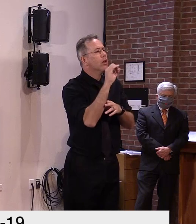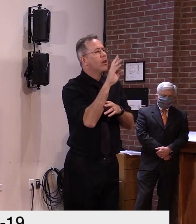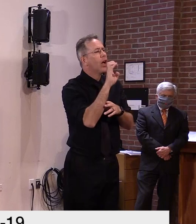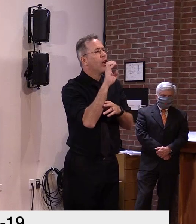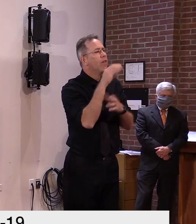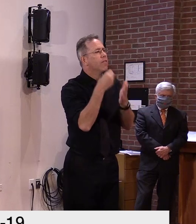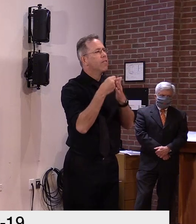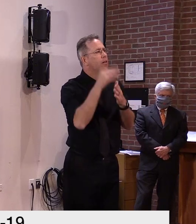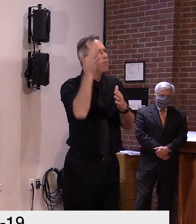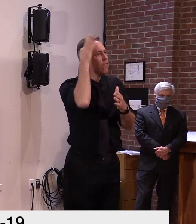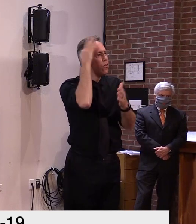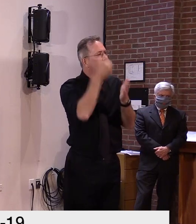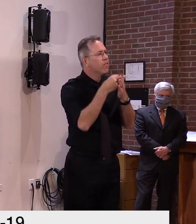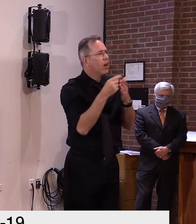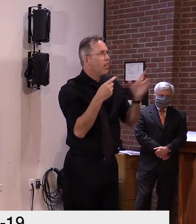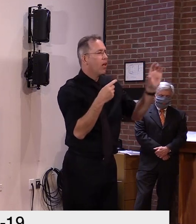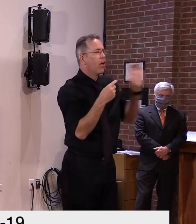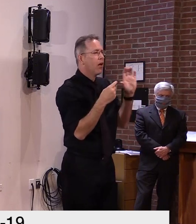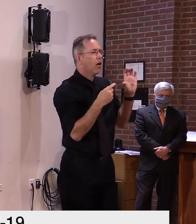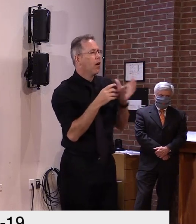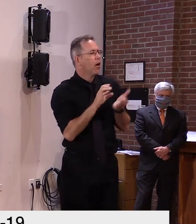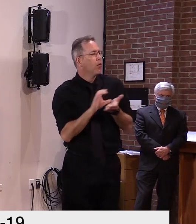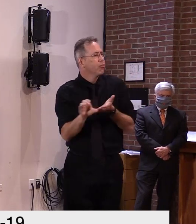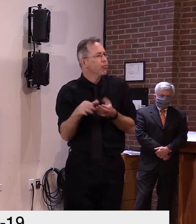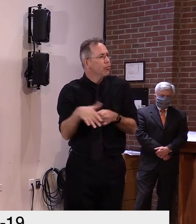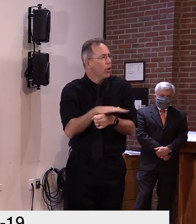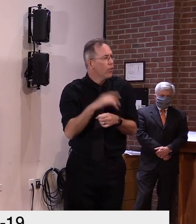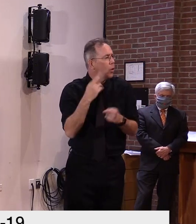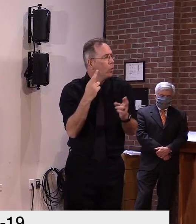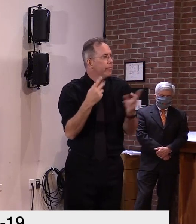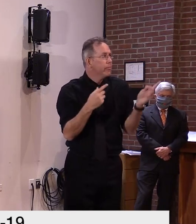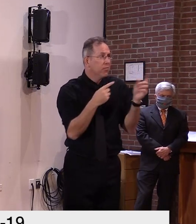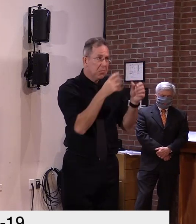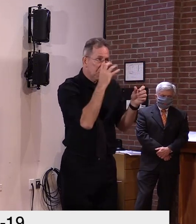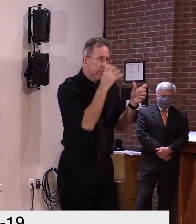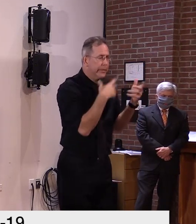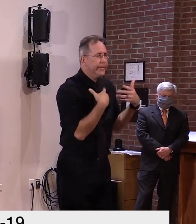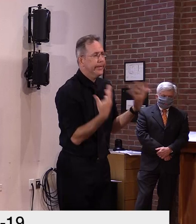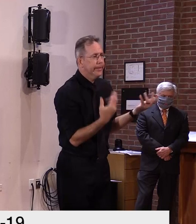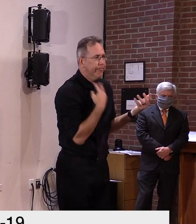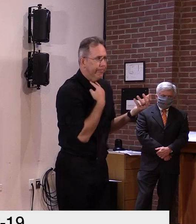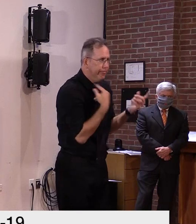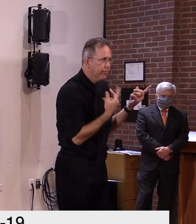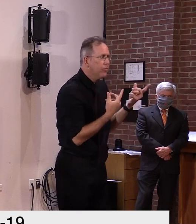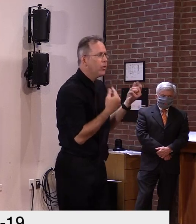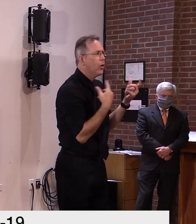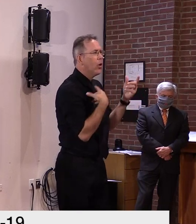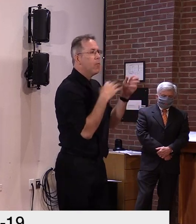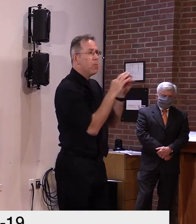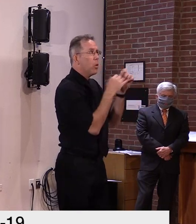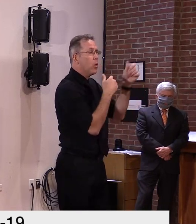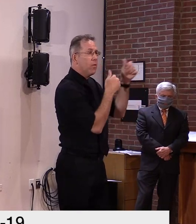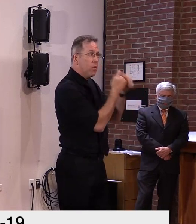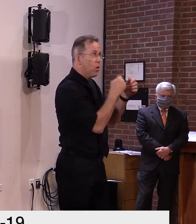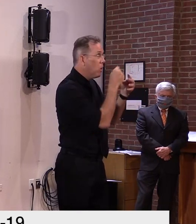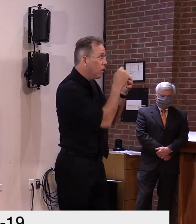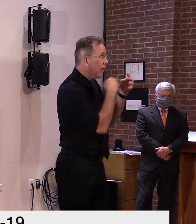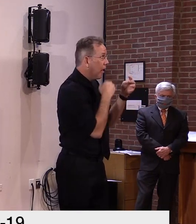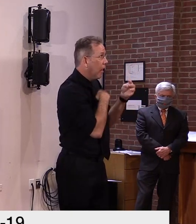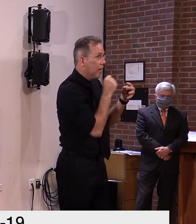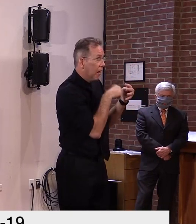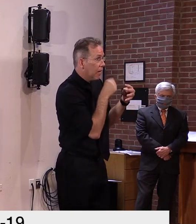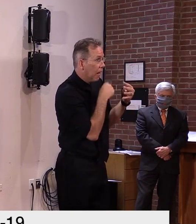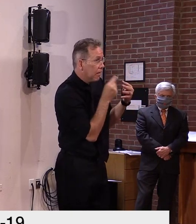we have presented options for the CARES money. But if they were to come back in the next couple of weeks, we might be able to shuffle